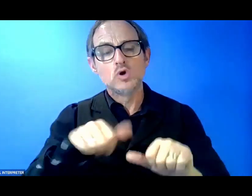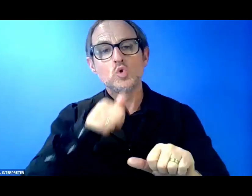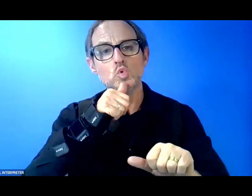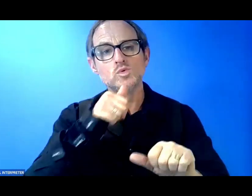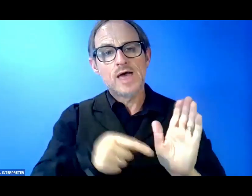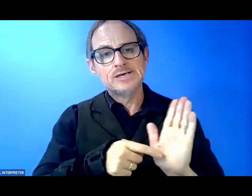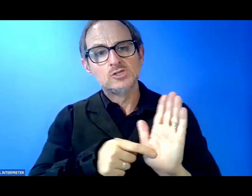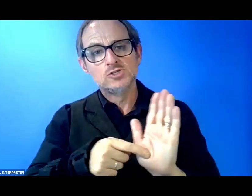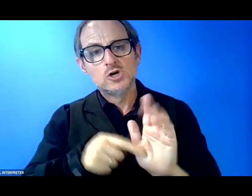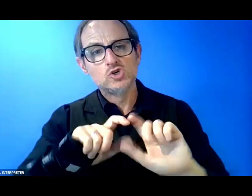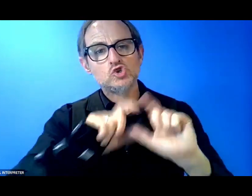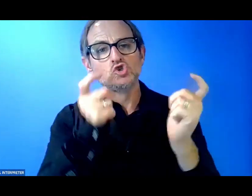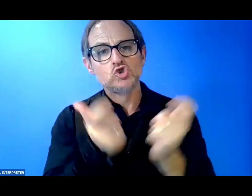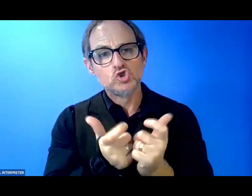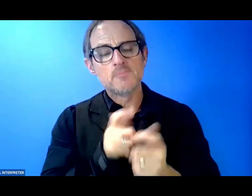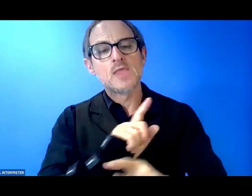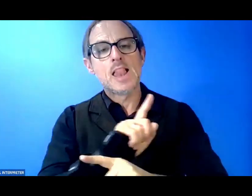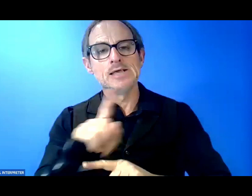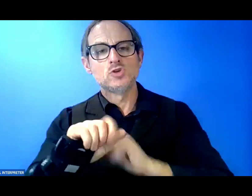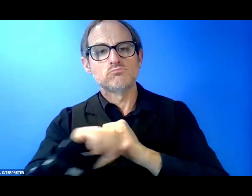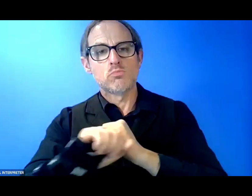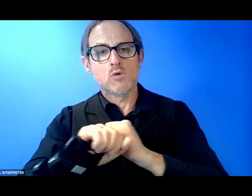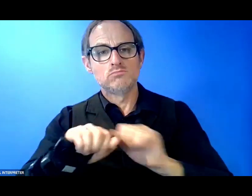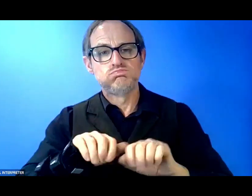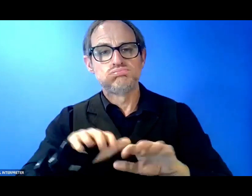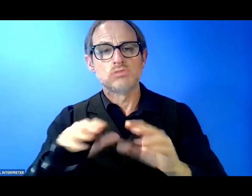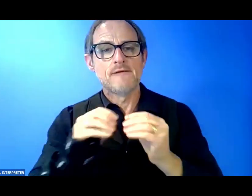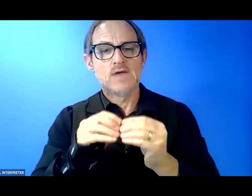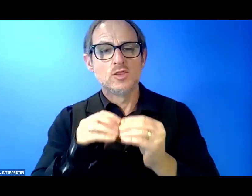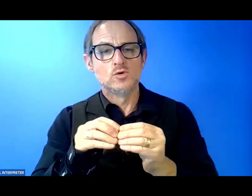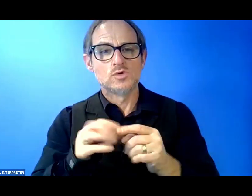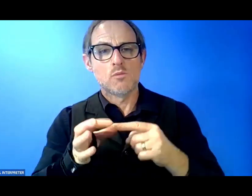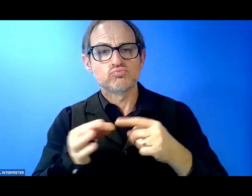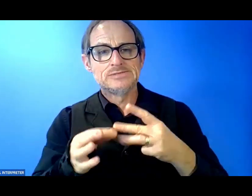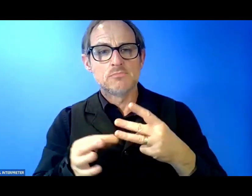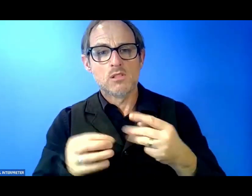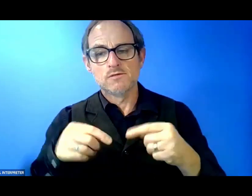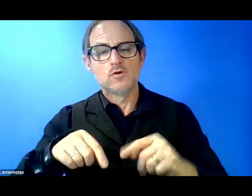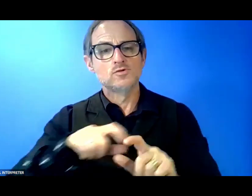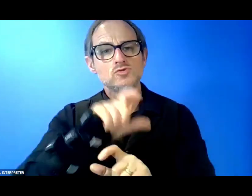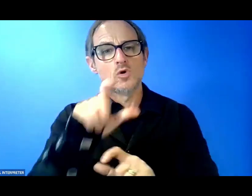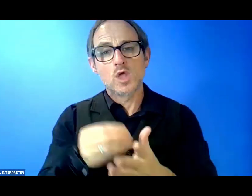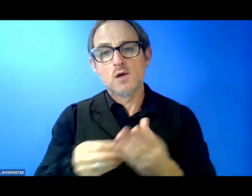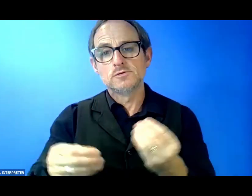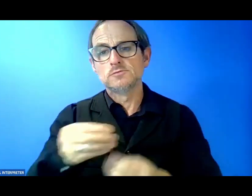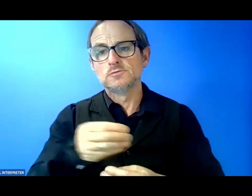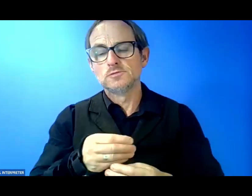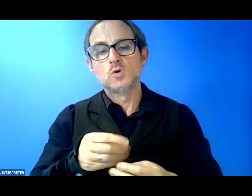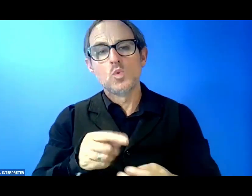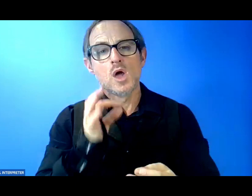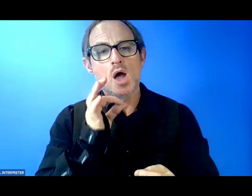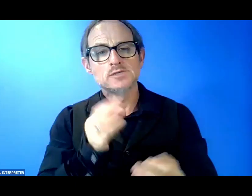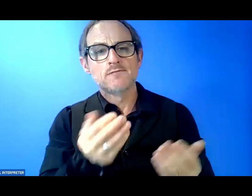the values and principles of Doughnut Economy. In the call itself, we are calling for people